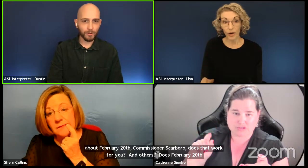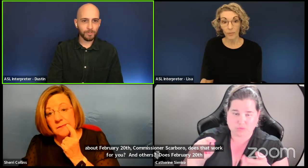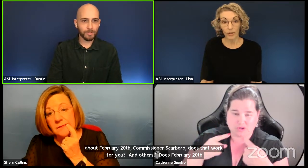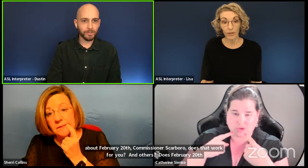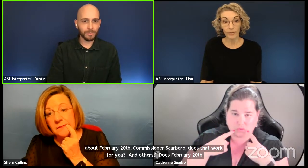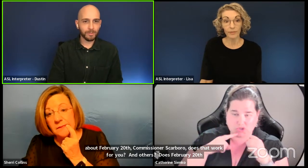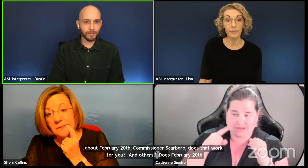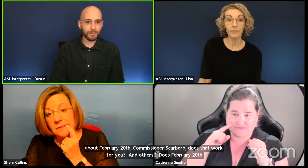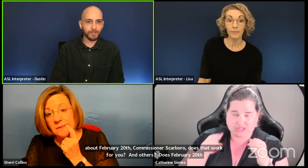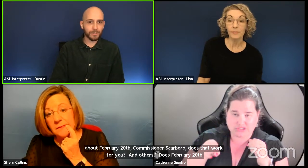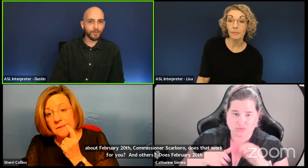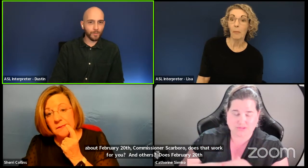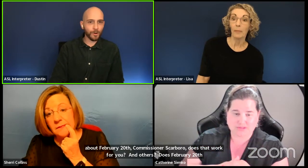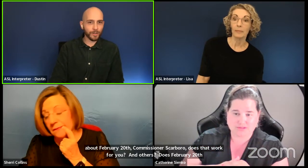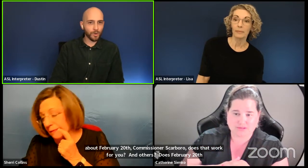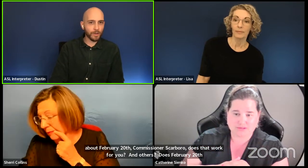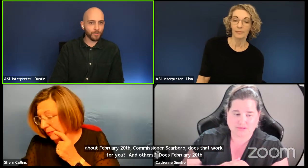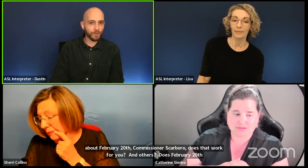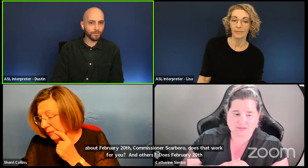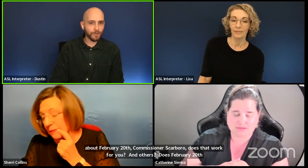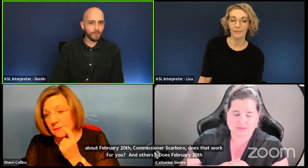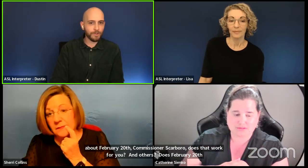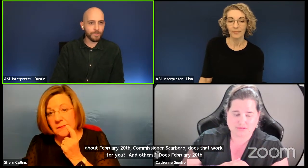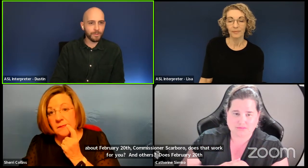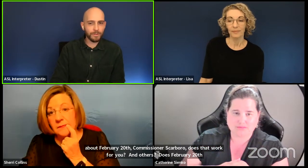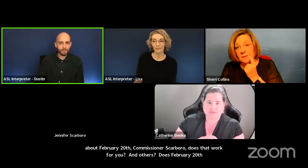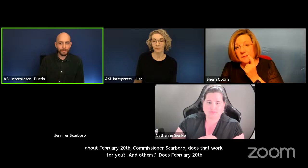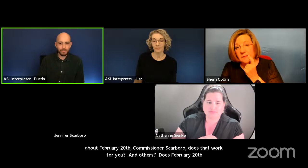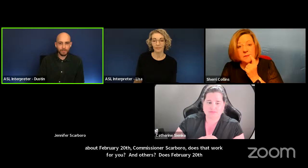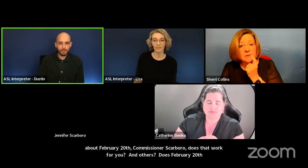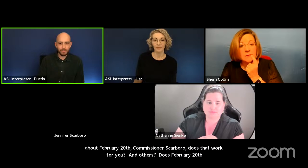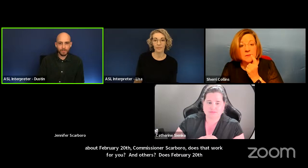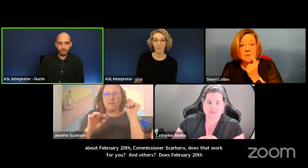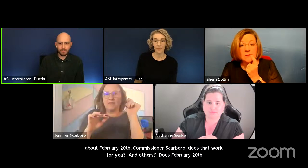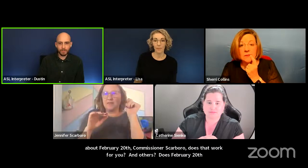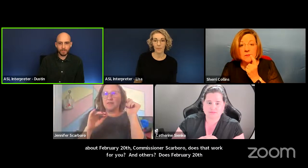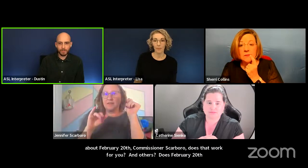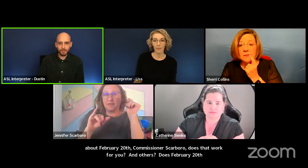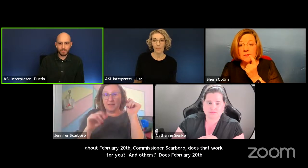Commissioner Scarborough? Does February 20th work for you?